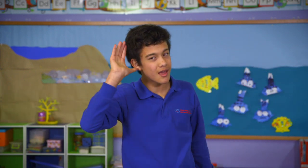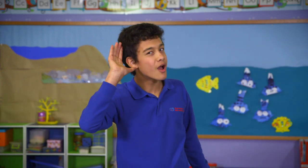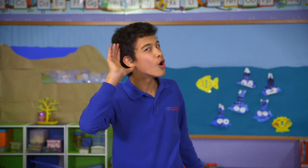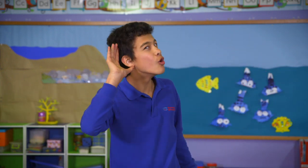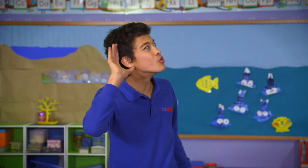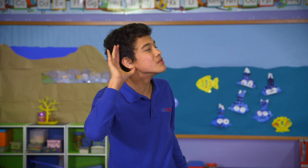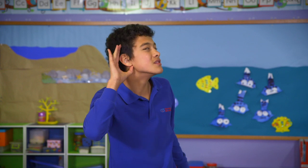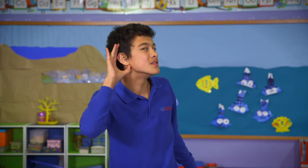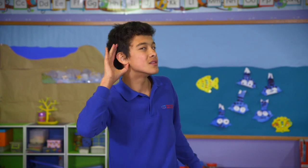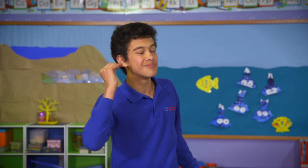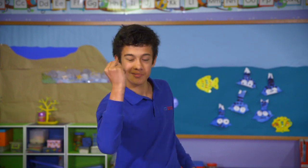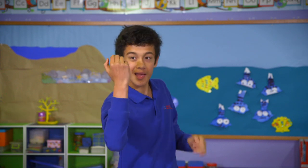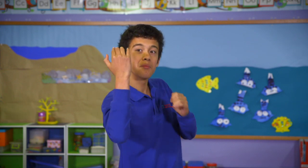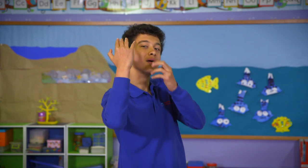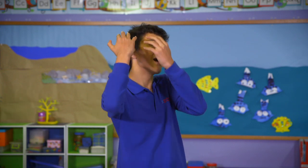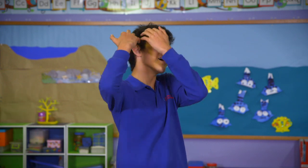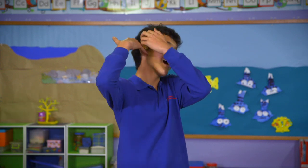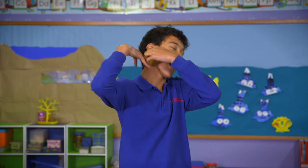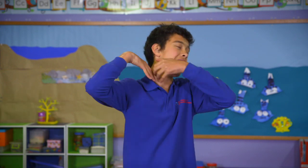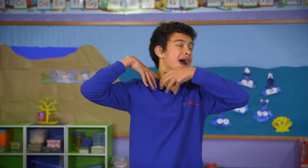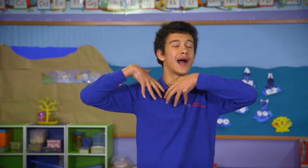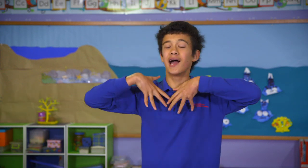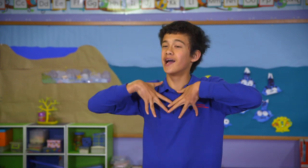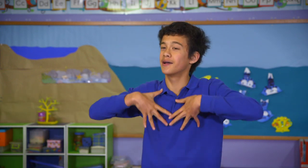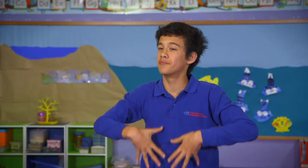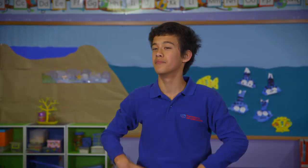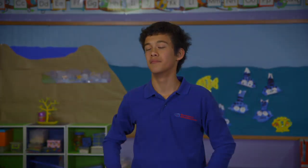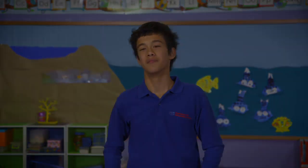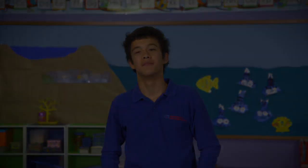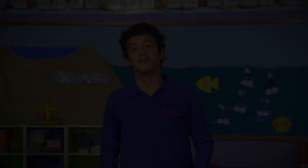listen close, you can hear it there.